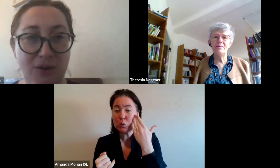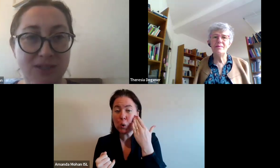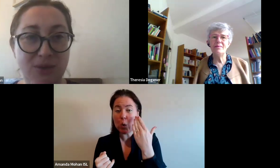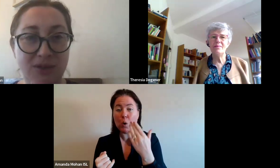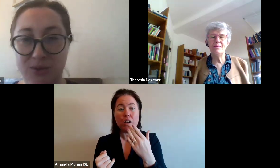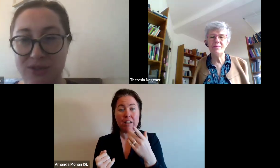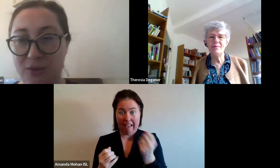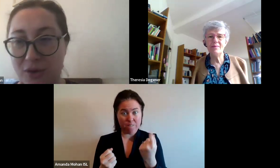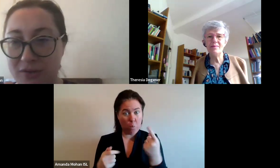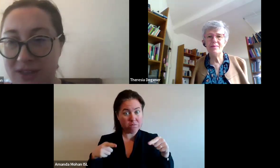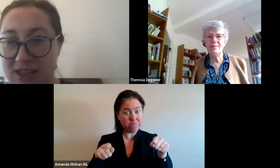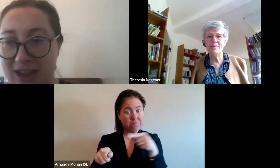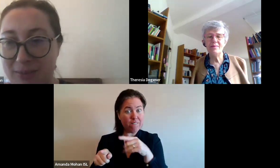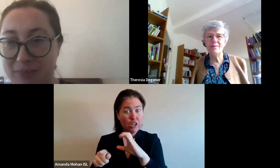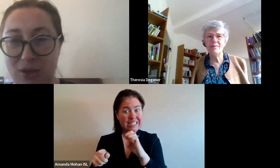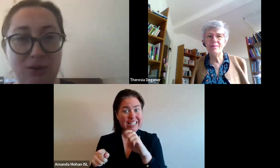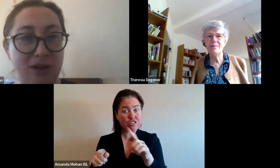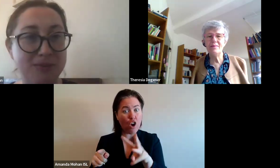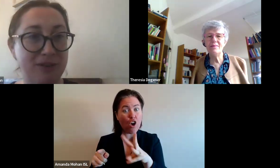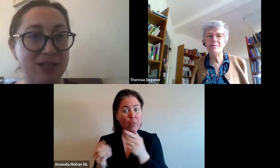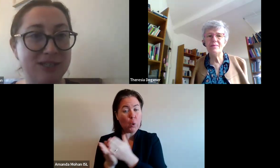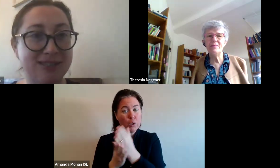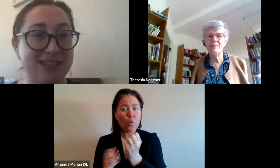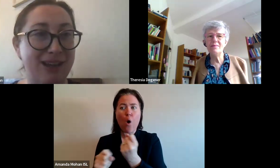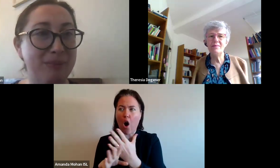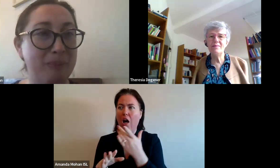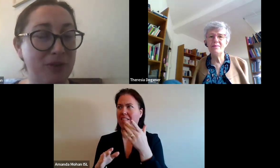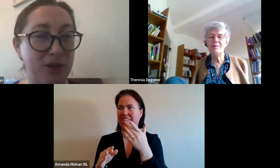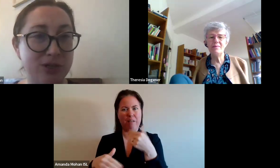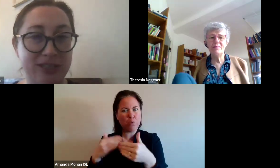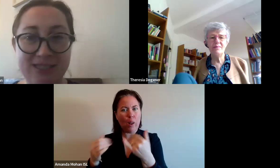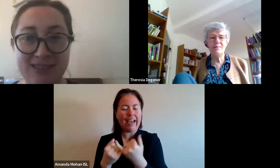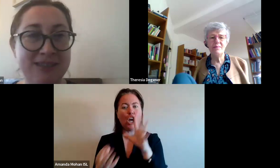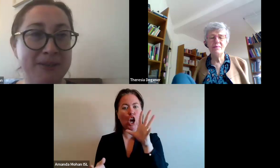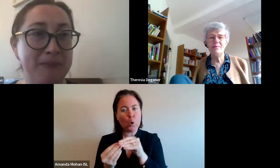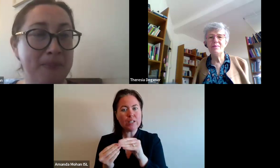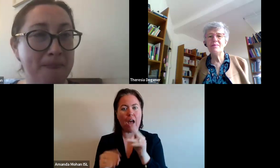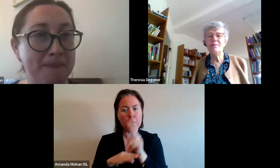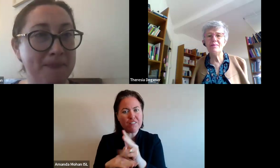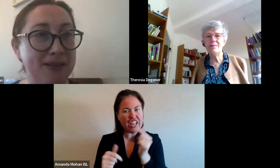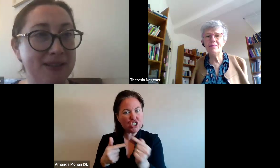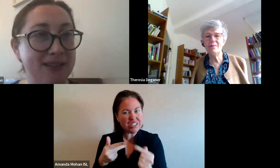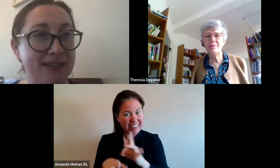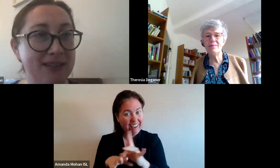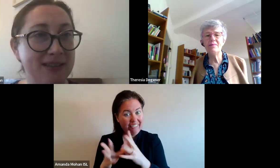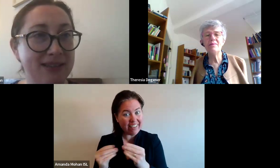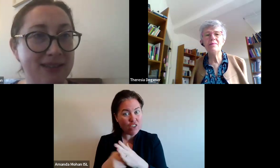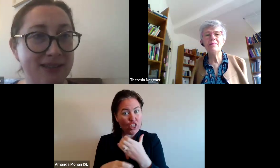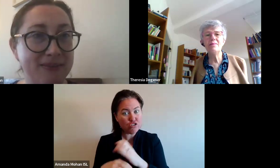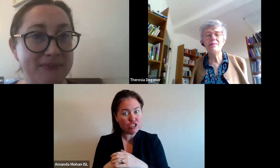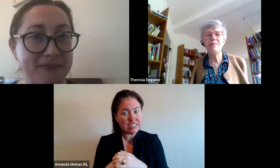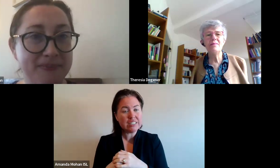for CEDAW also that goes through all of the concluding observations for the countries. I'm